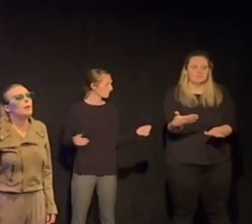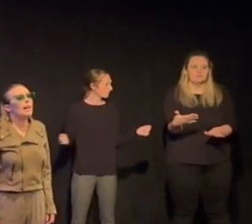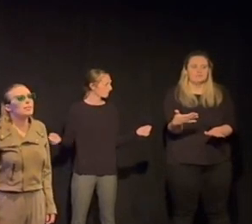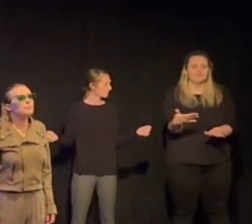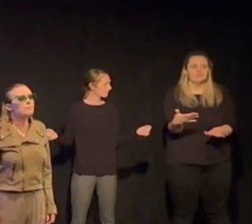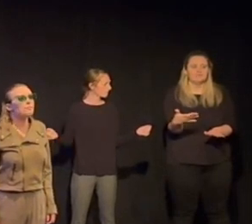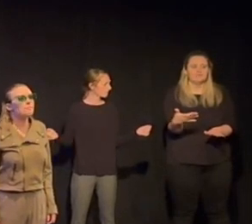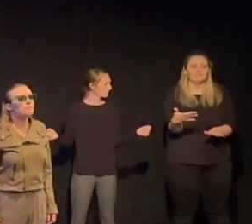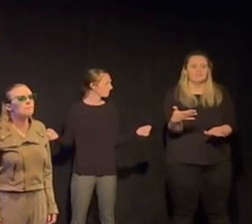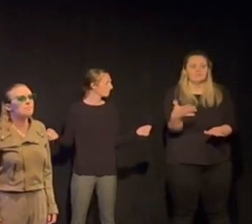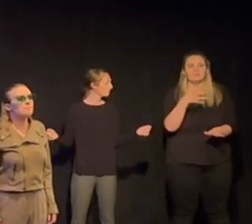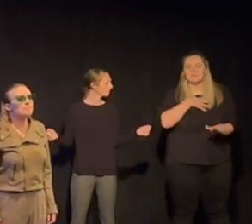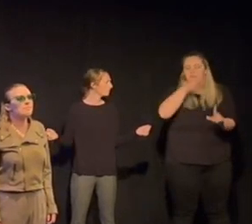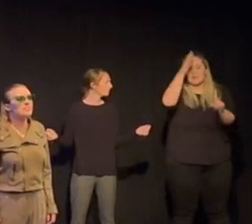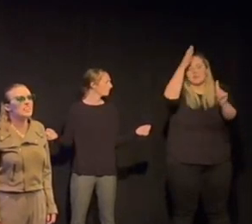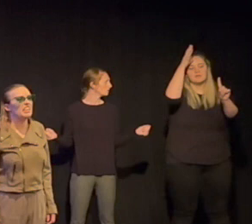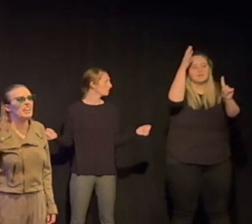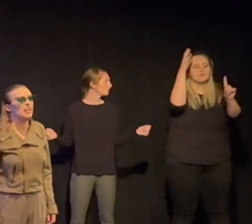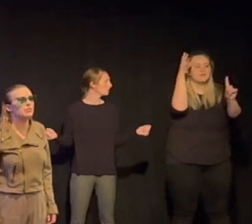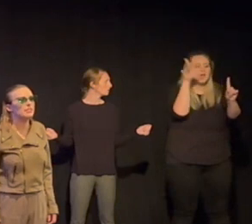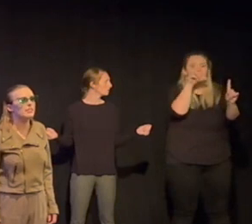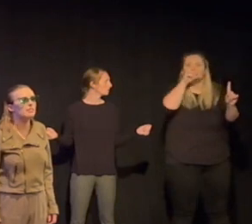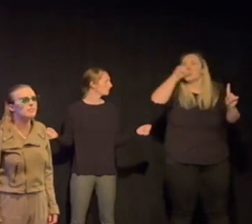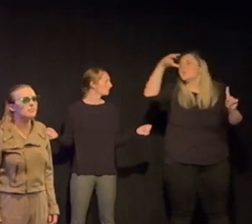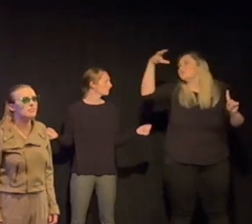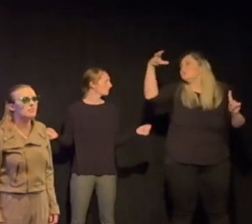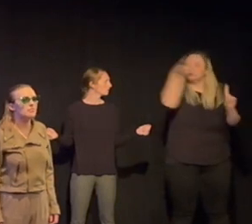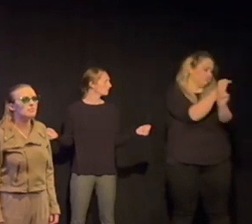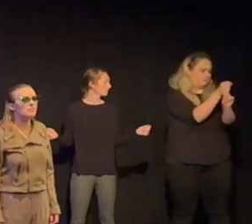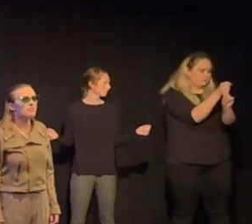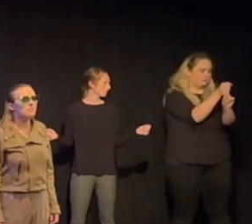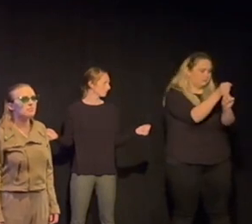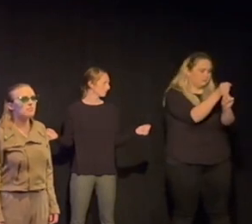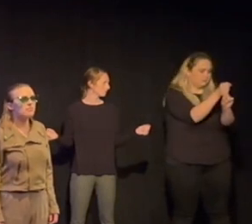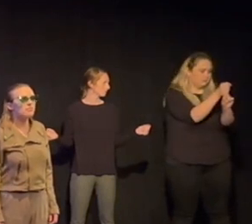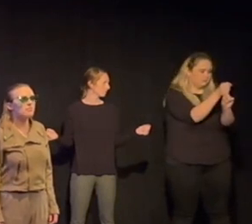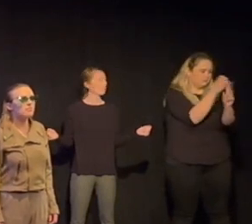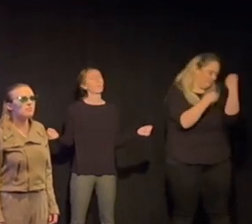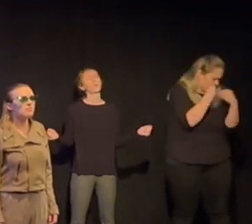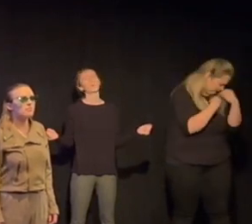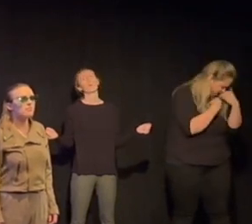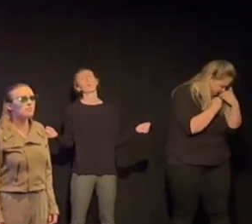Eaten by a heron.